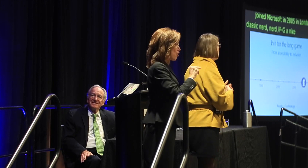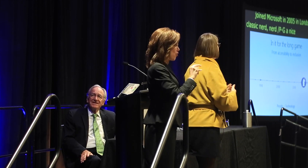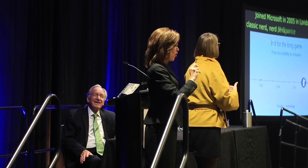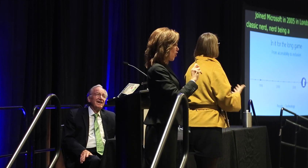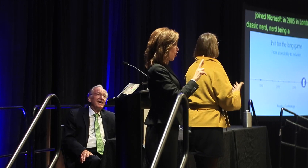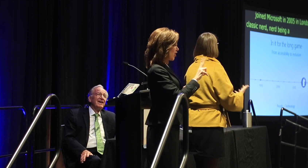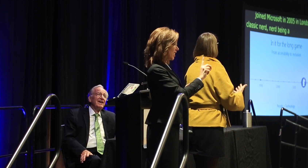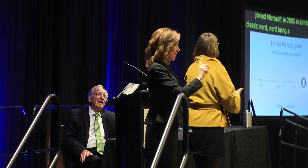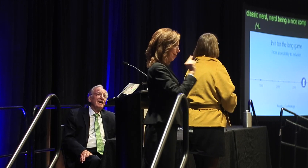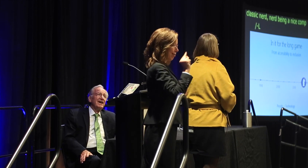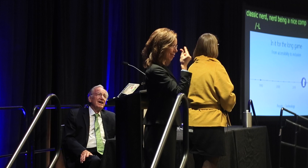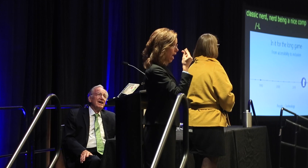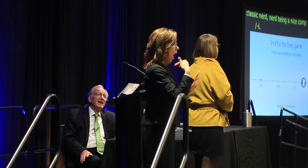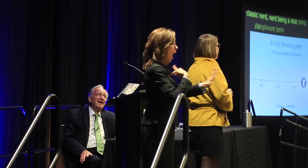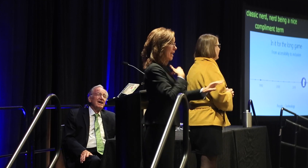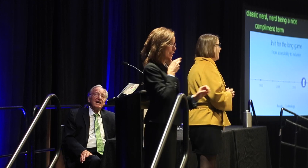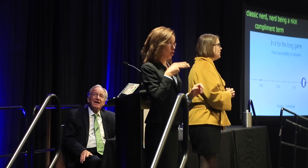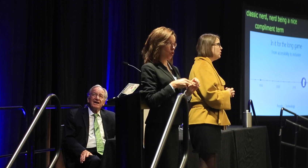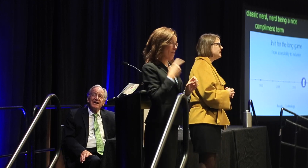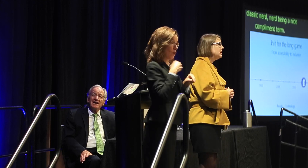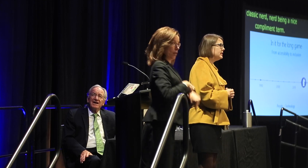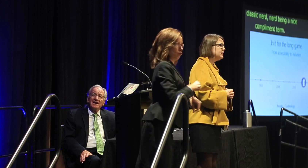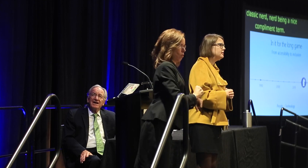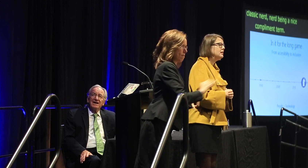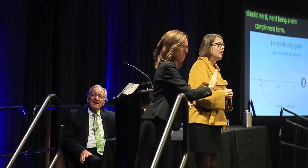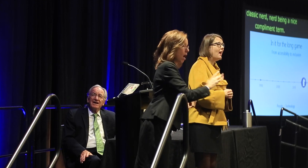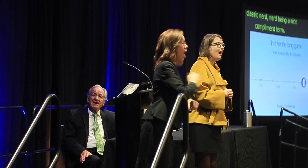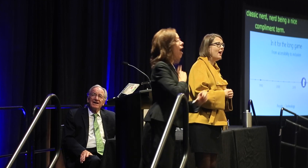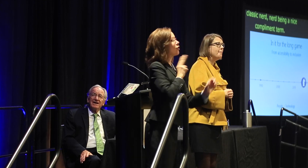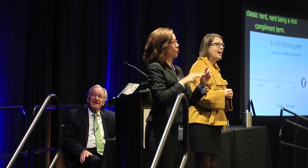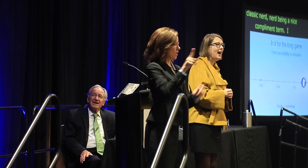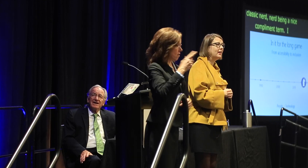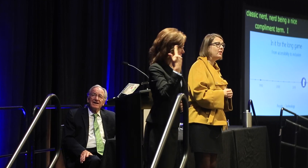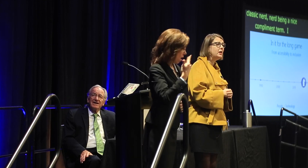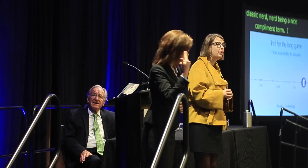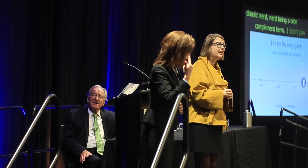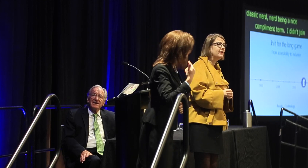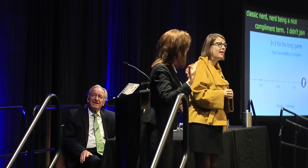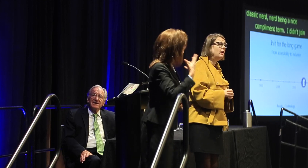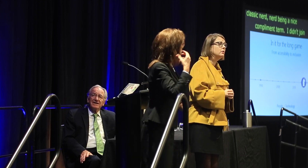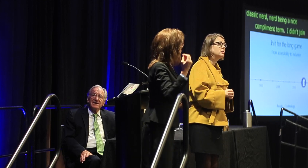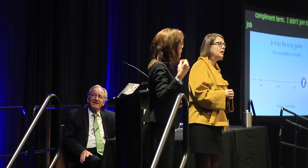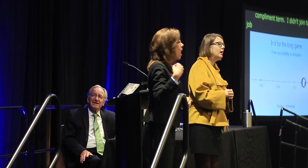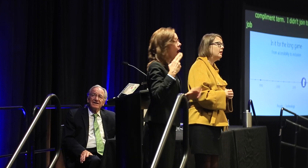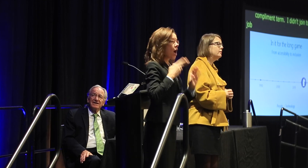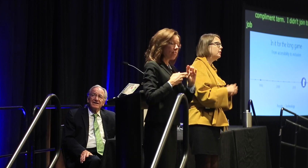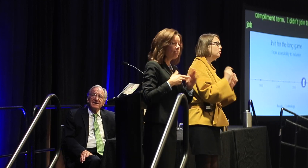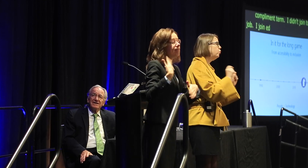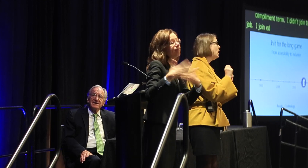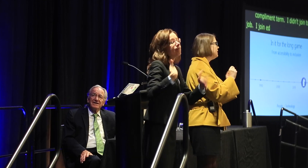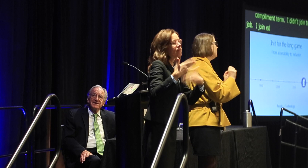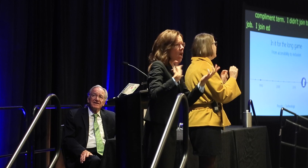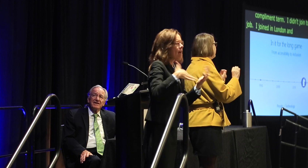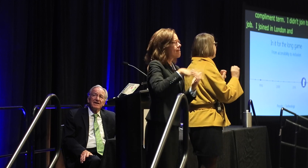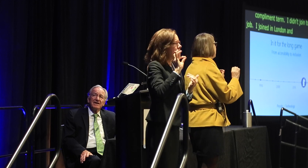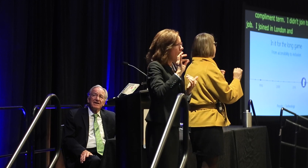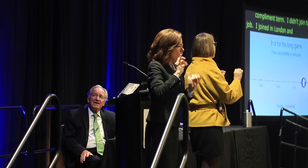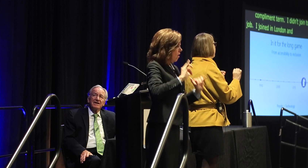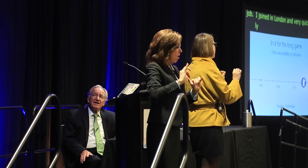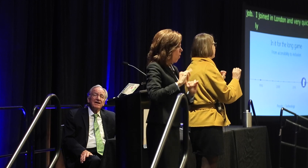I didn't join to do this job. I joined in London and very quickly found there was